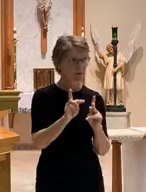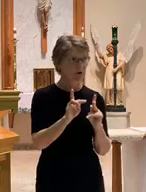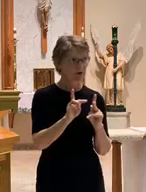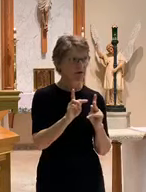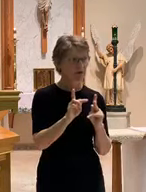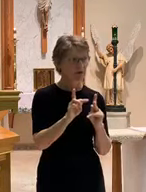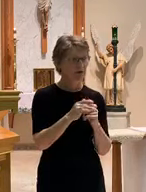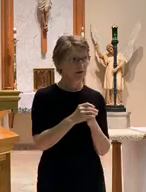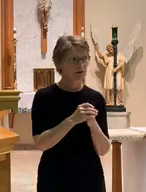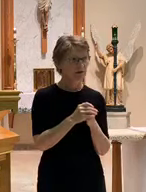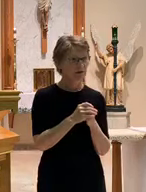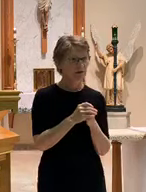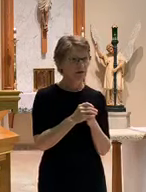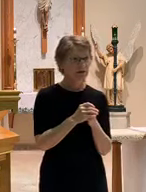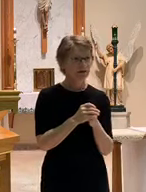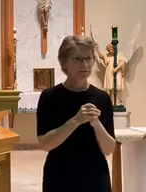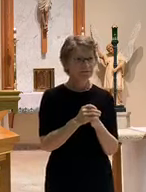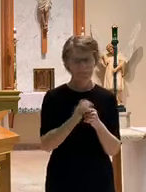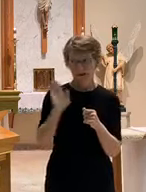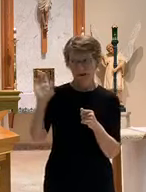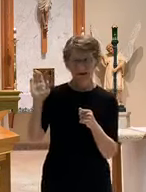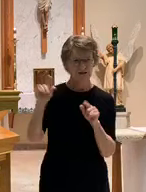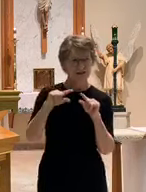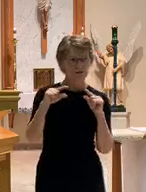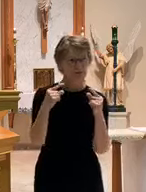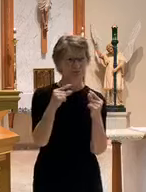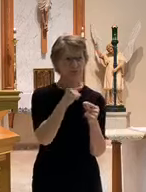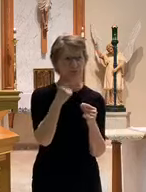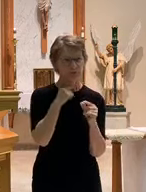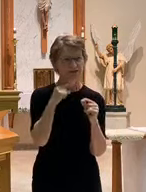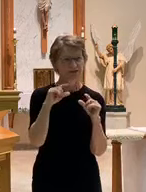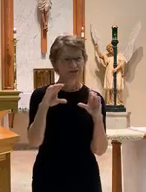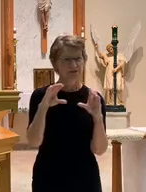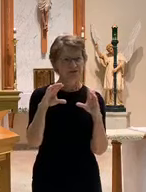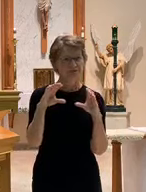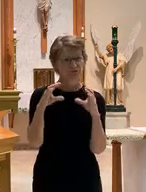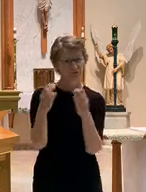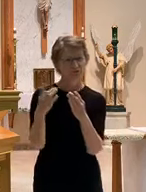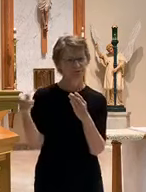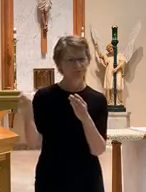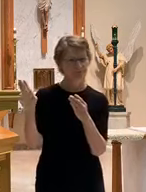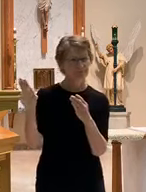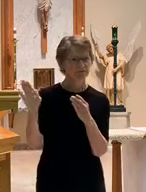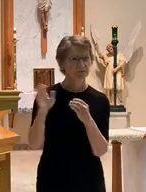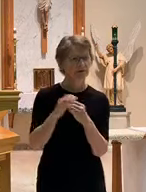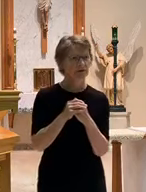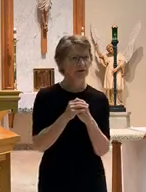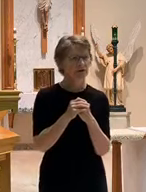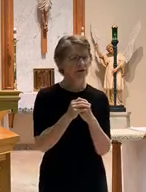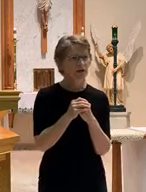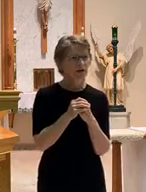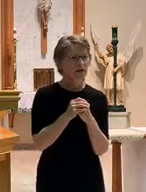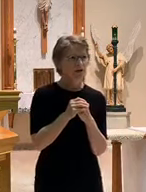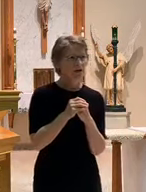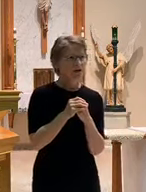You know, the Benedictines, who used to take care of this parish for many, many years before your diocesan